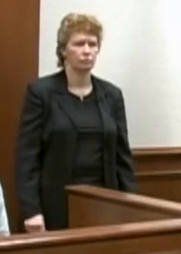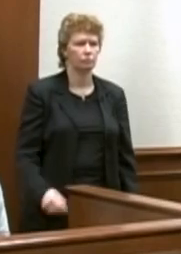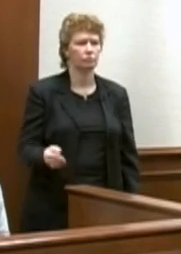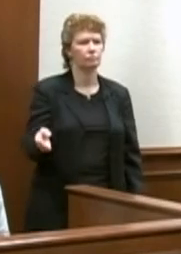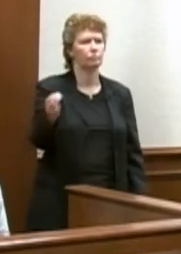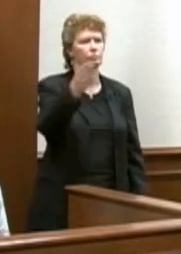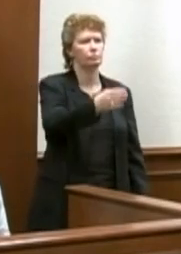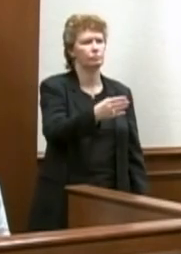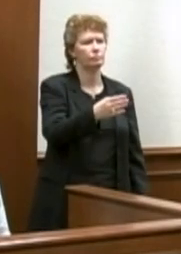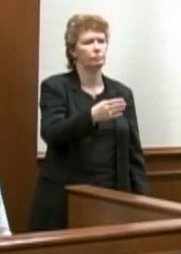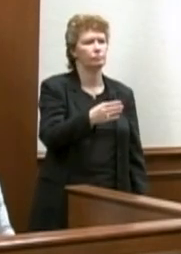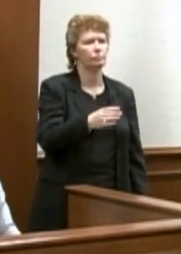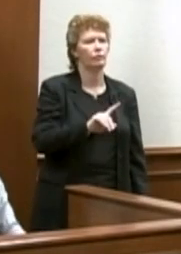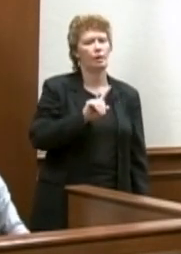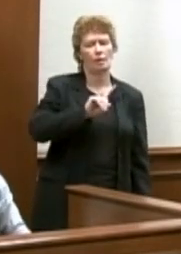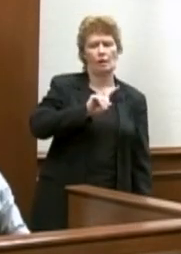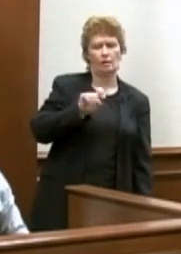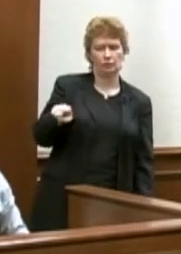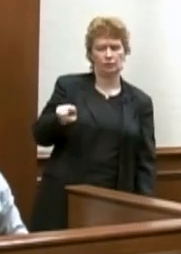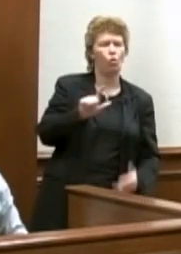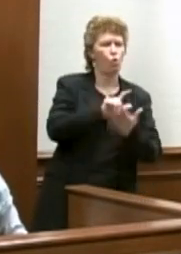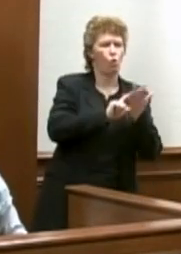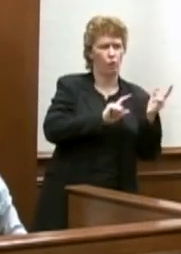State your name and address for the record.